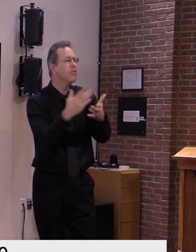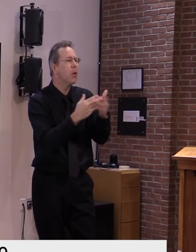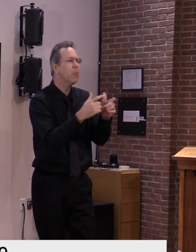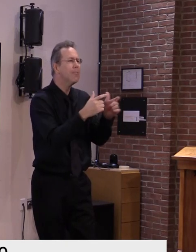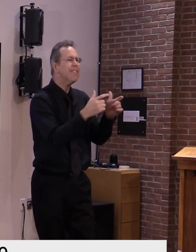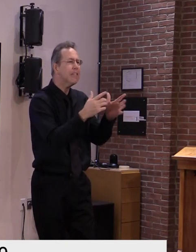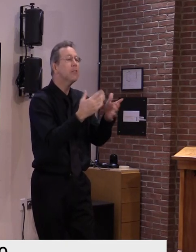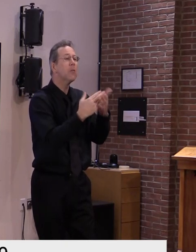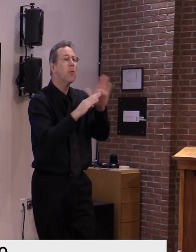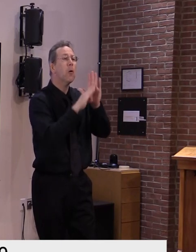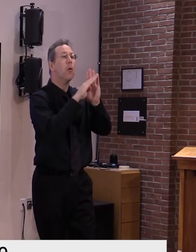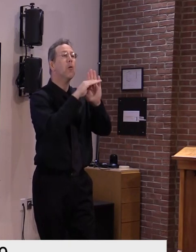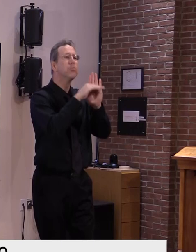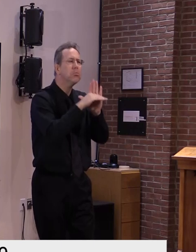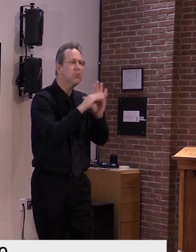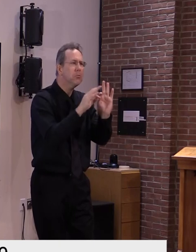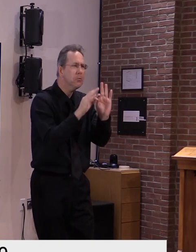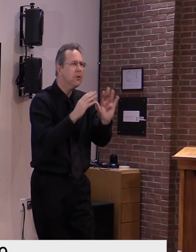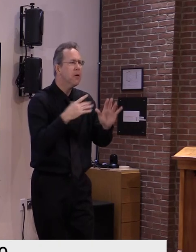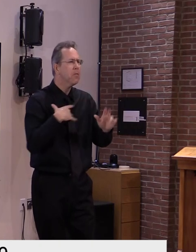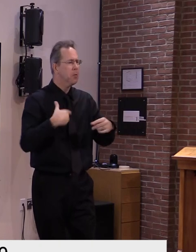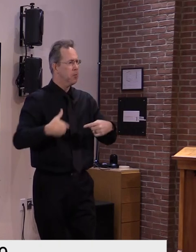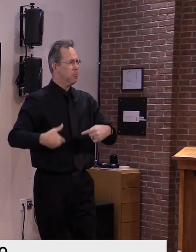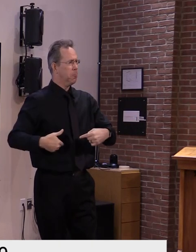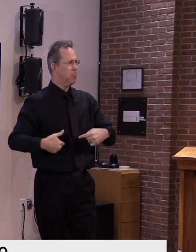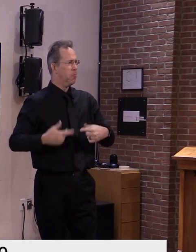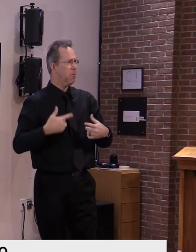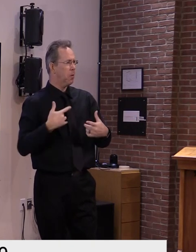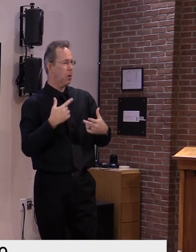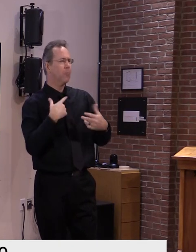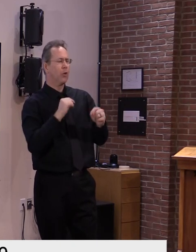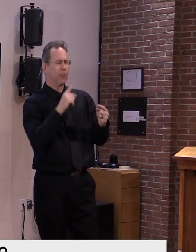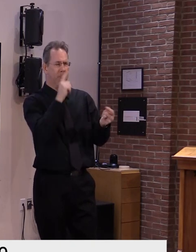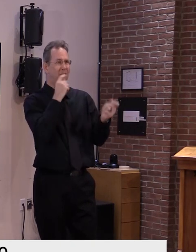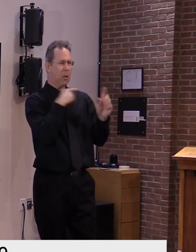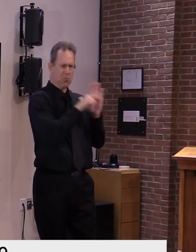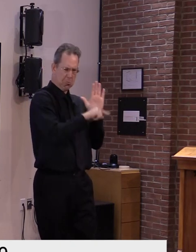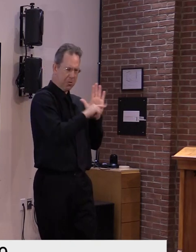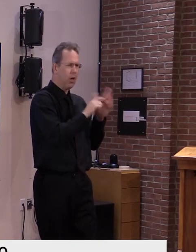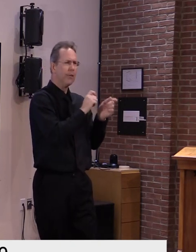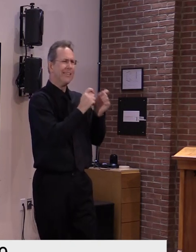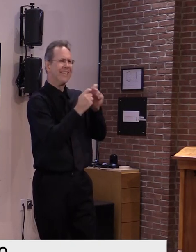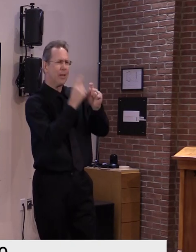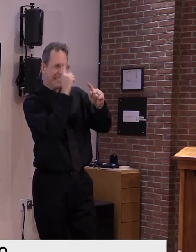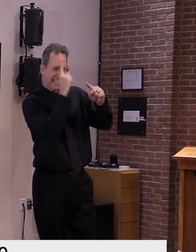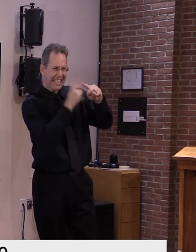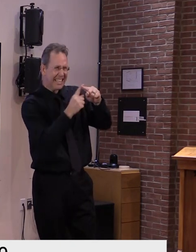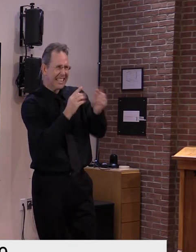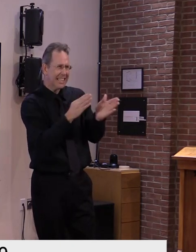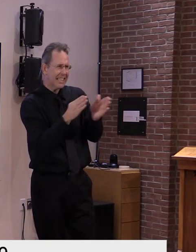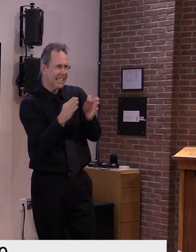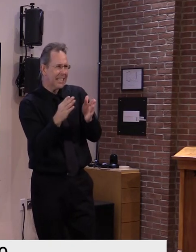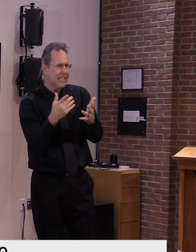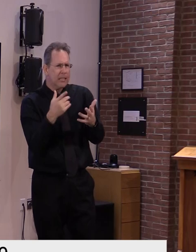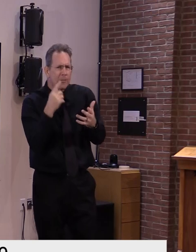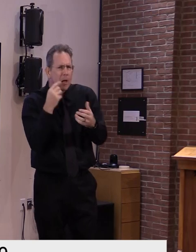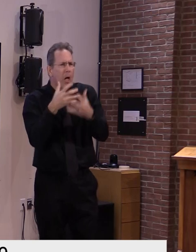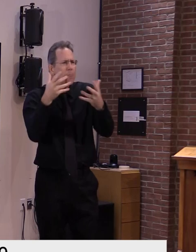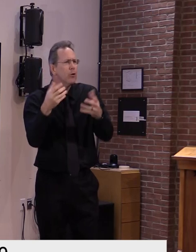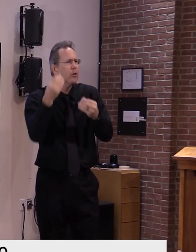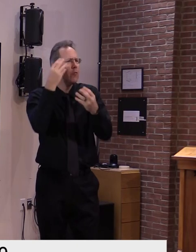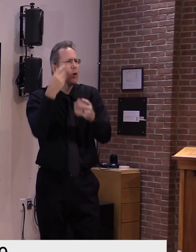evaluate our own trajectory and the full impact of Thanksgiving, we are looking with caution at the rise in COVID-19